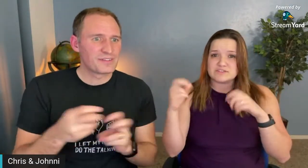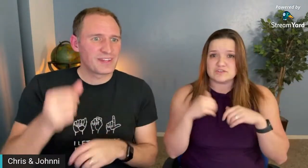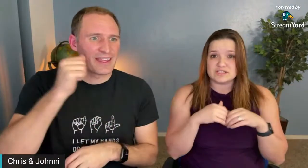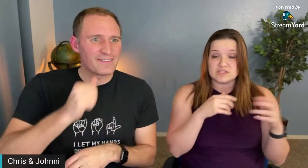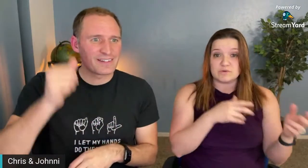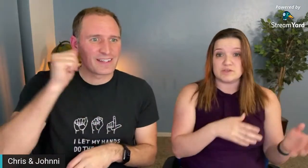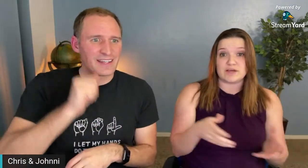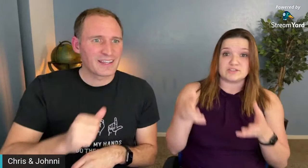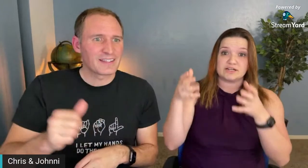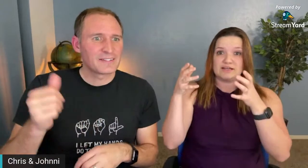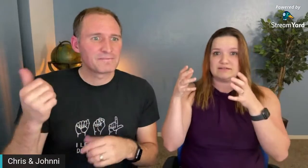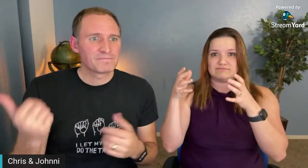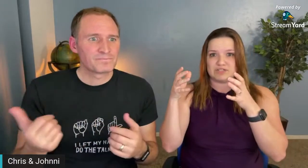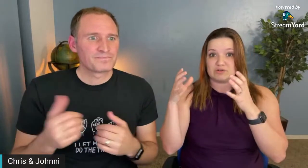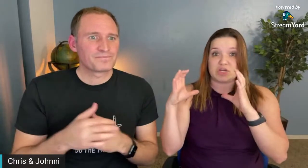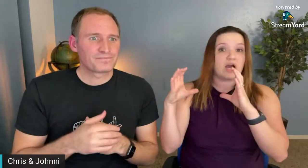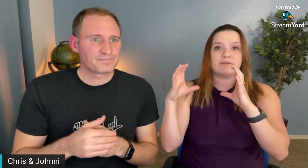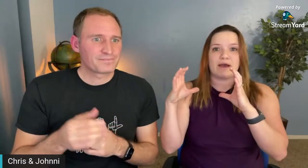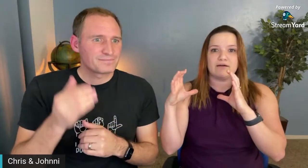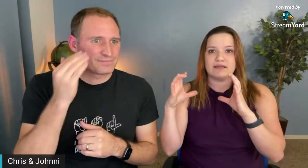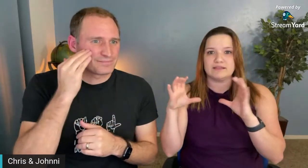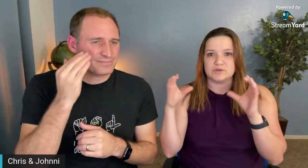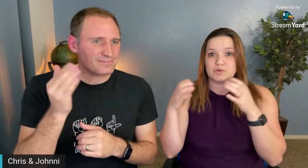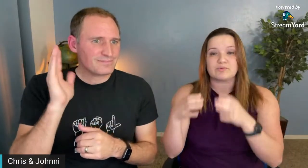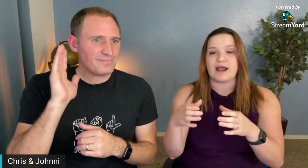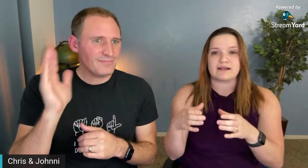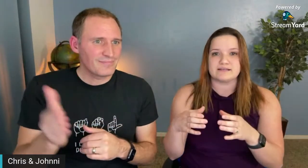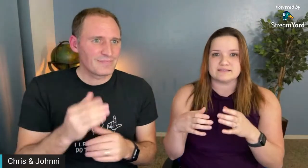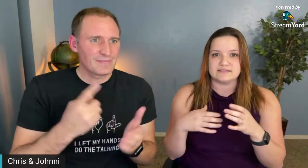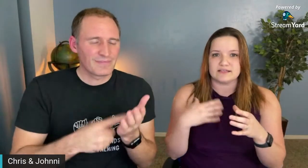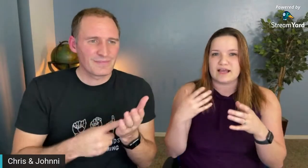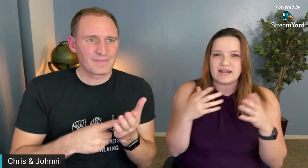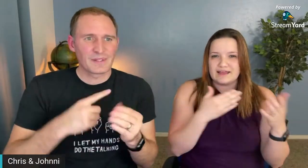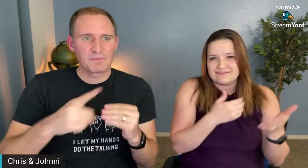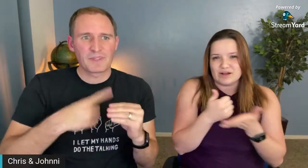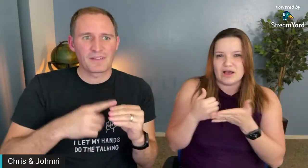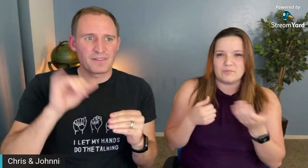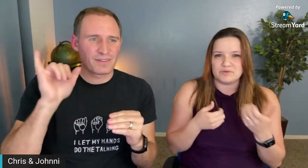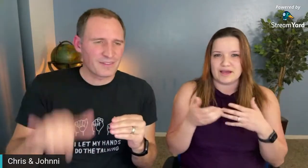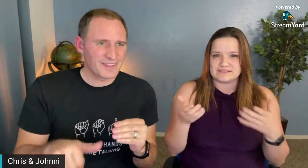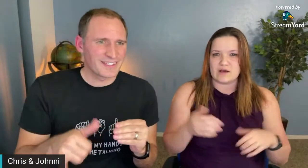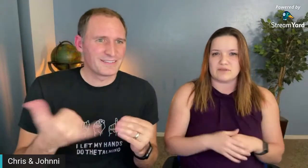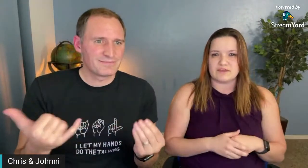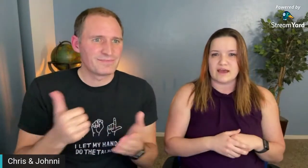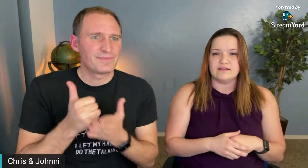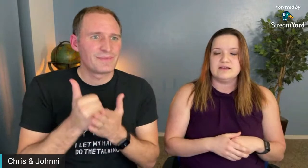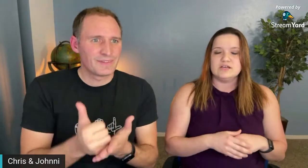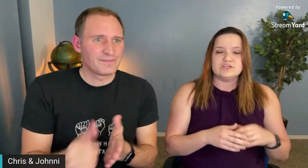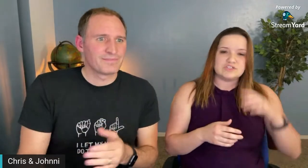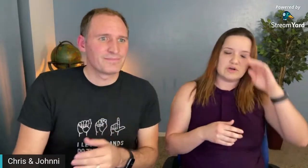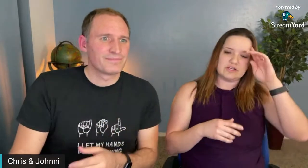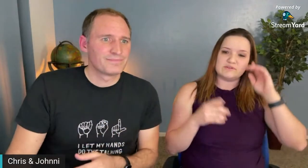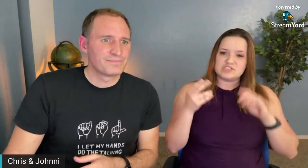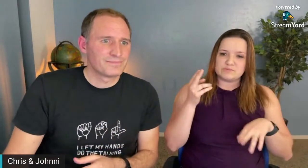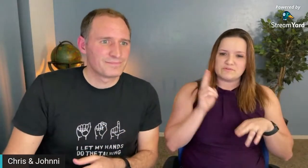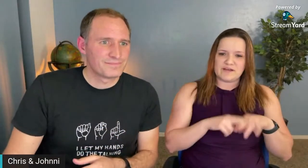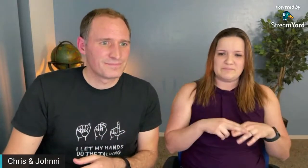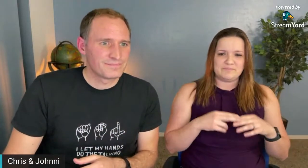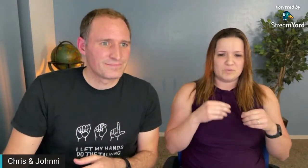So this is what you guys are going to, talk about in the group practice and kind of, help you guys out with that. So it'll be super fun. We'll